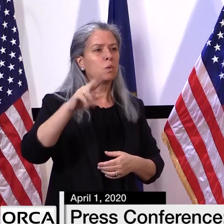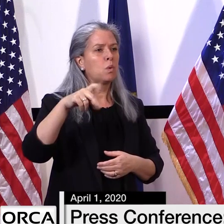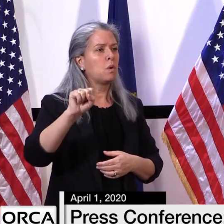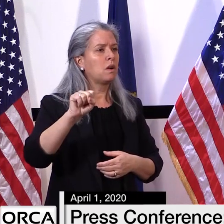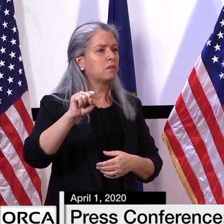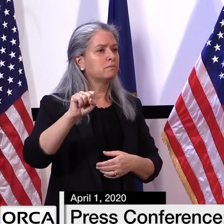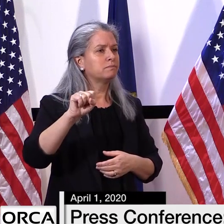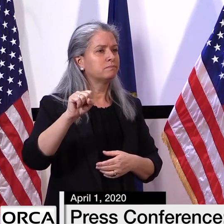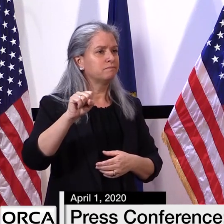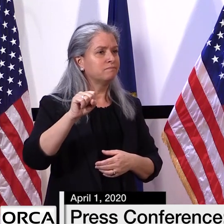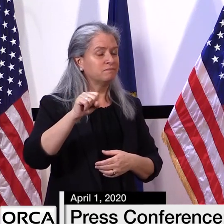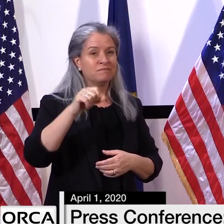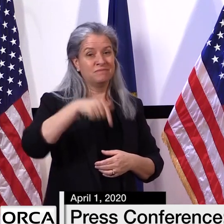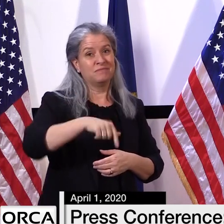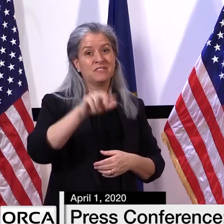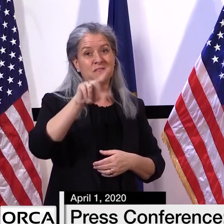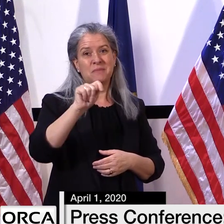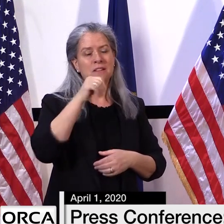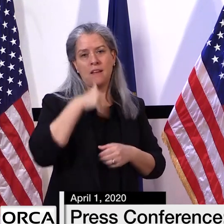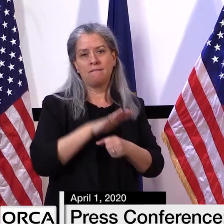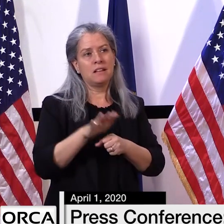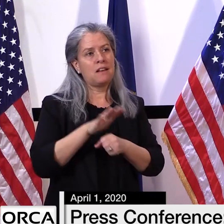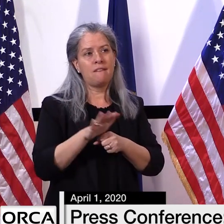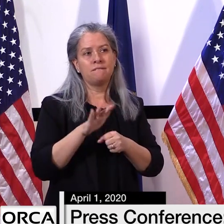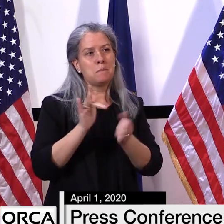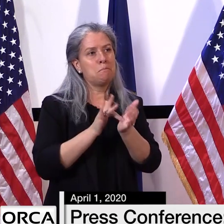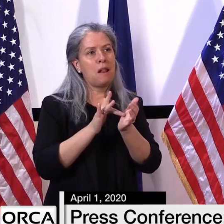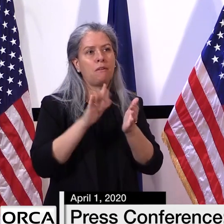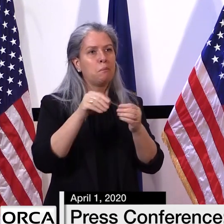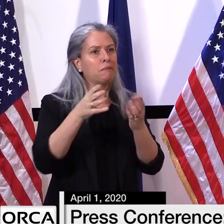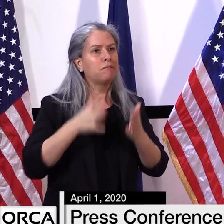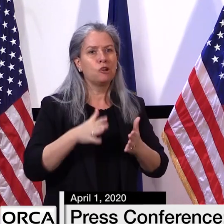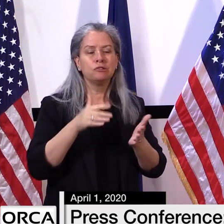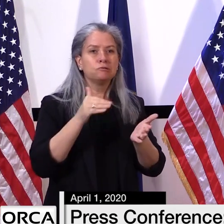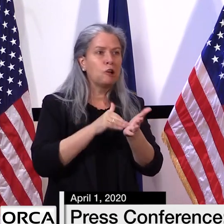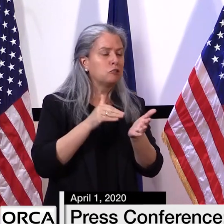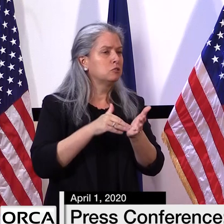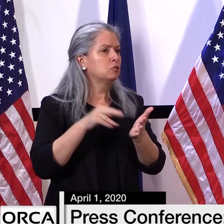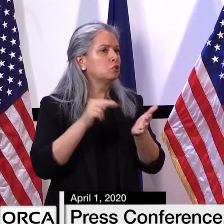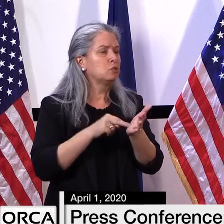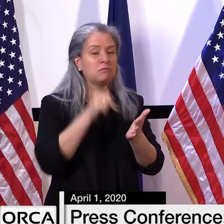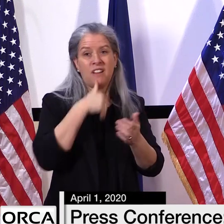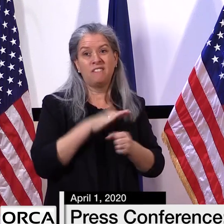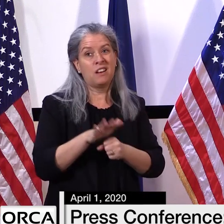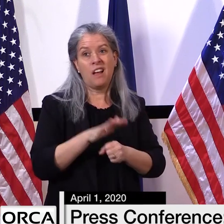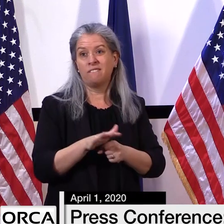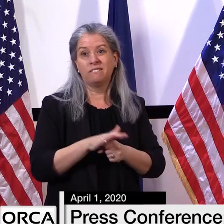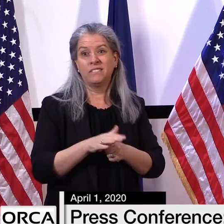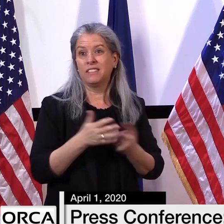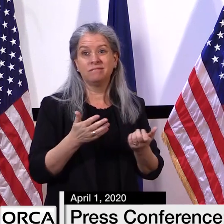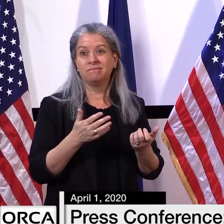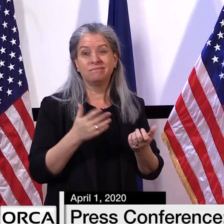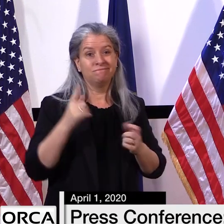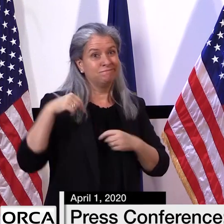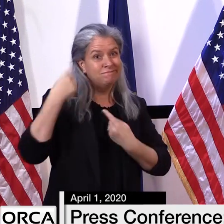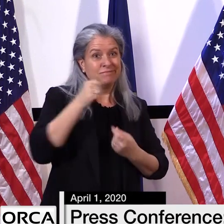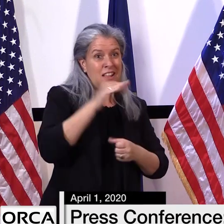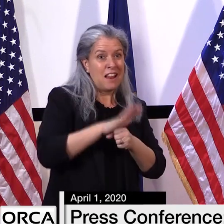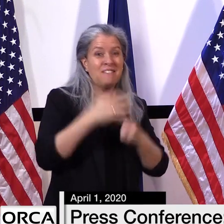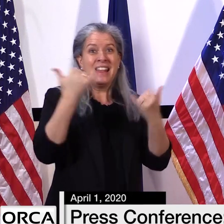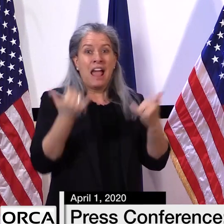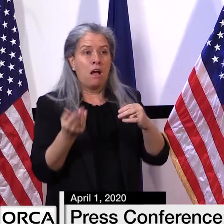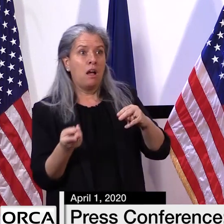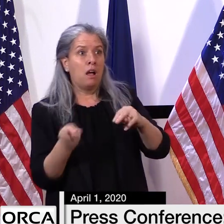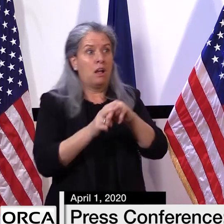sectors, but especially in healthcare, even in the best of times. With all the hours these workers are putting